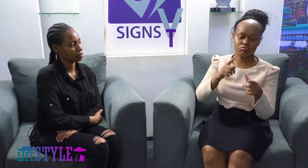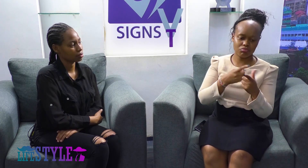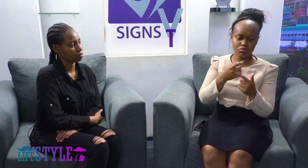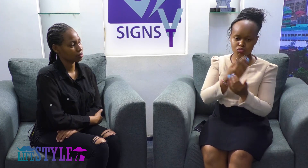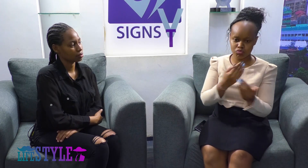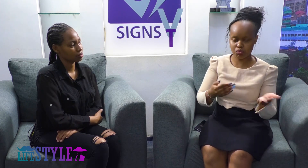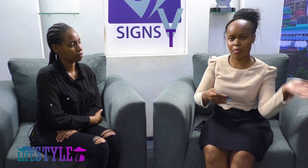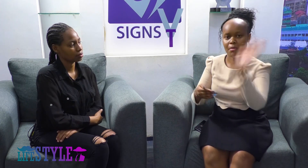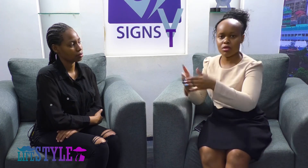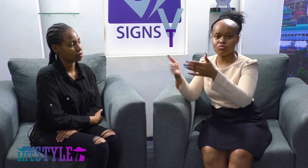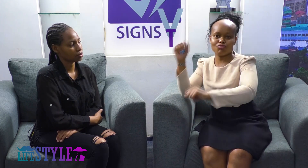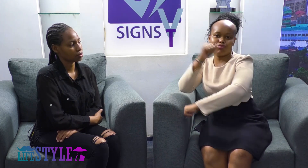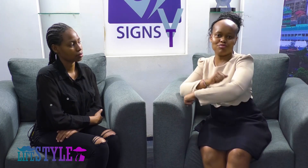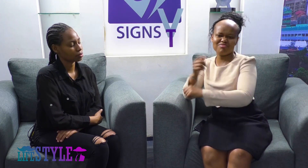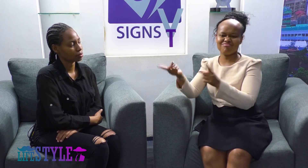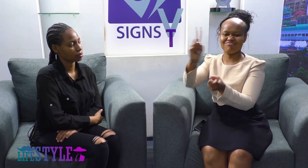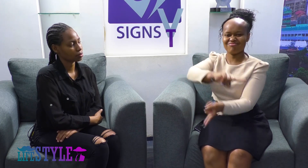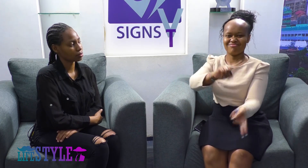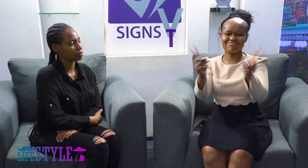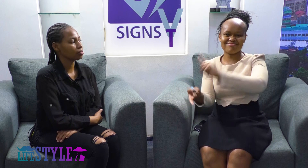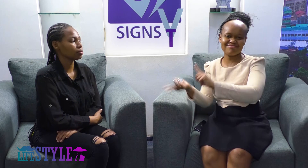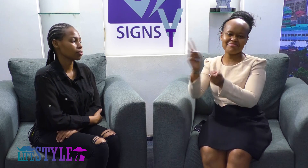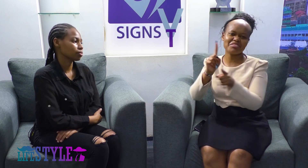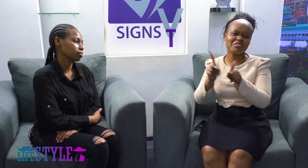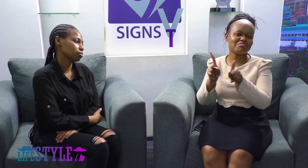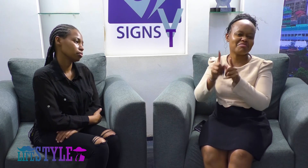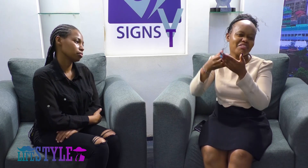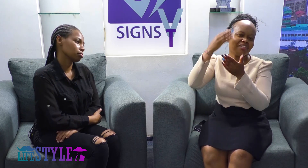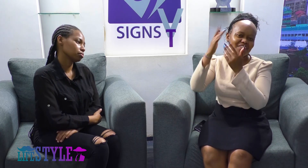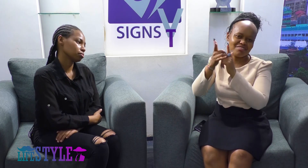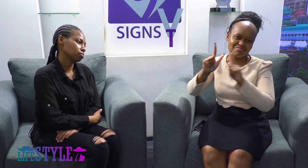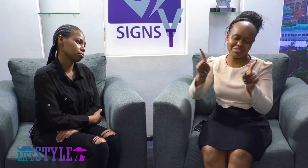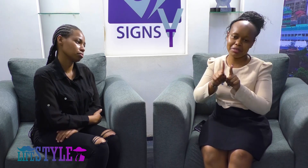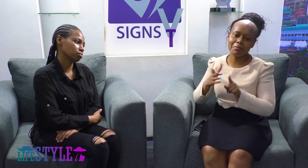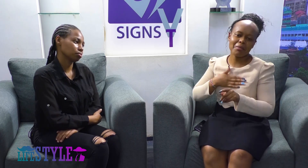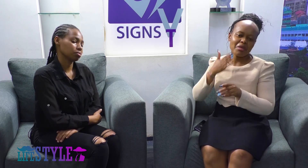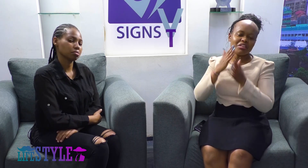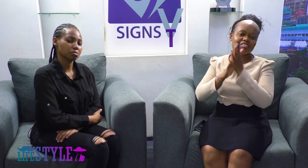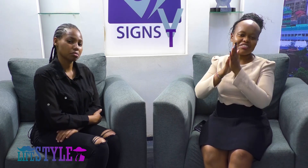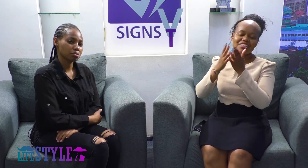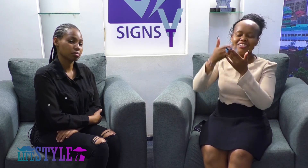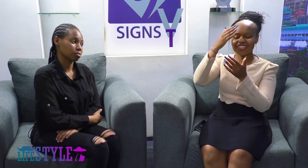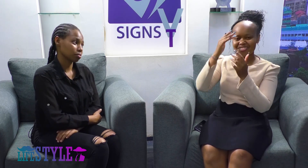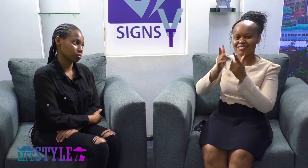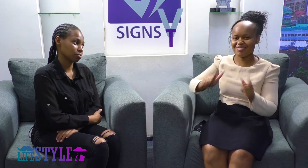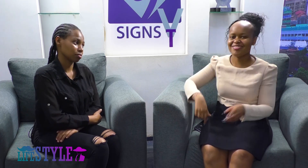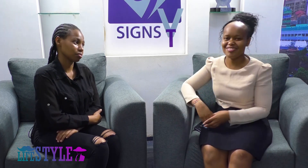the school opened, the parents go back home. It was like an exchange. There is time for the parents to learn sign language and also